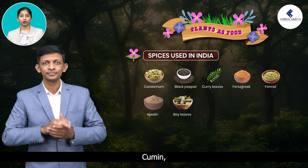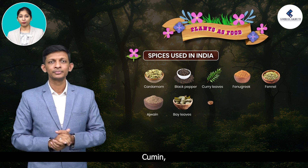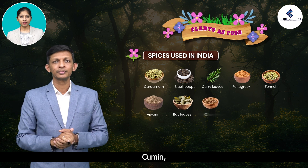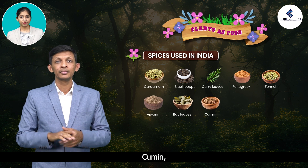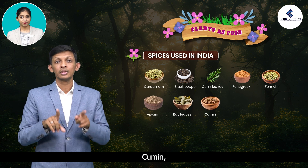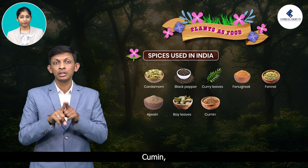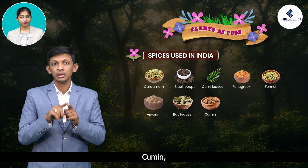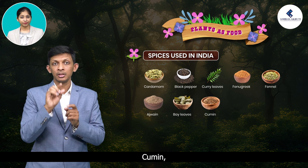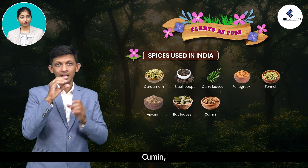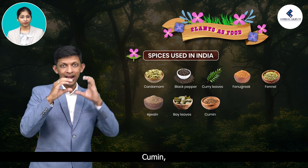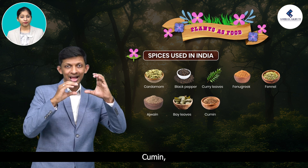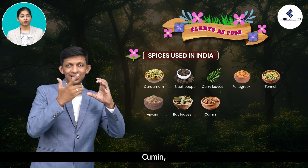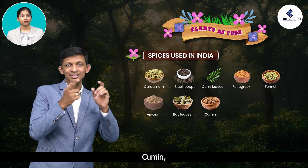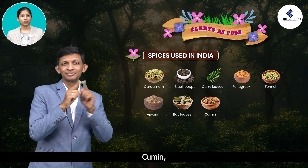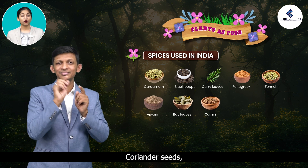cumin,